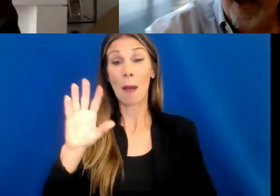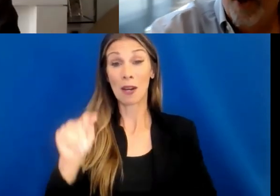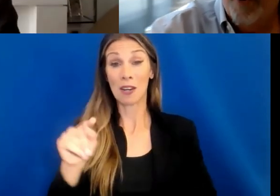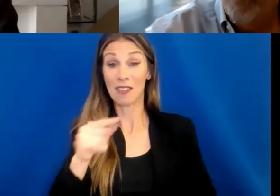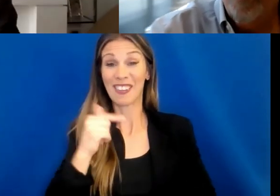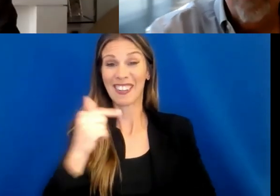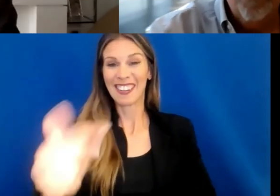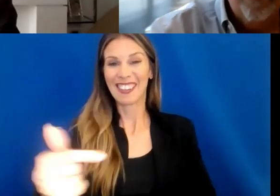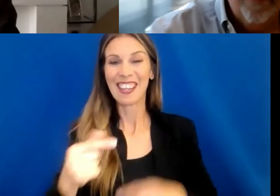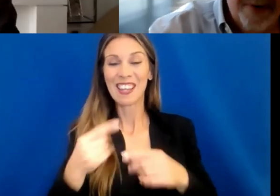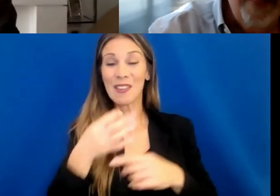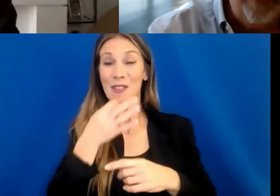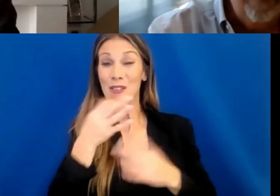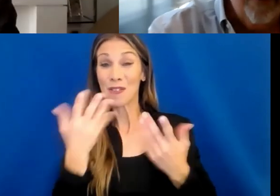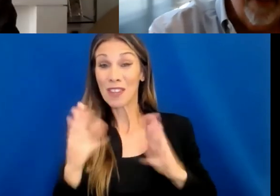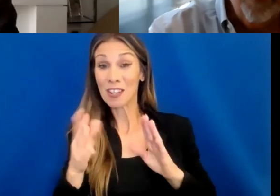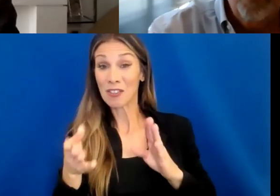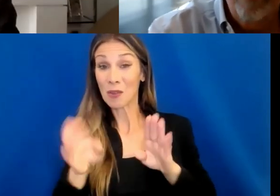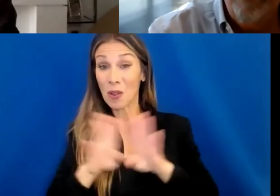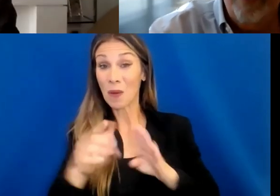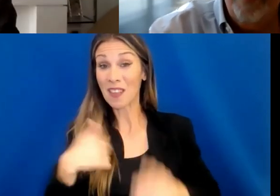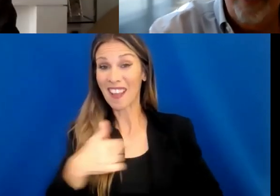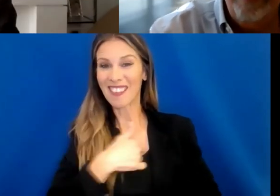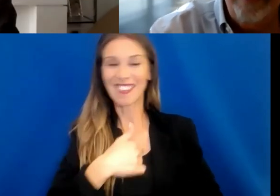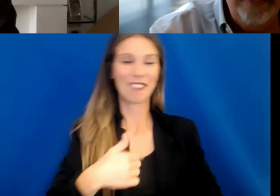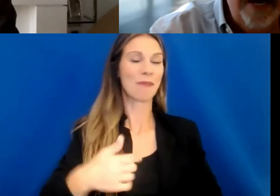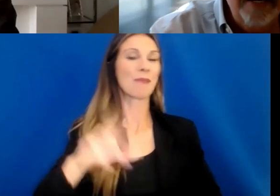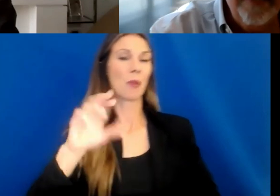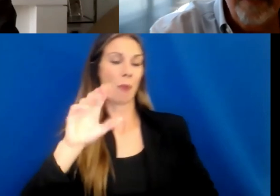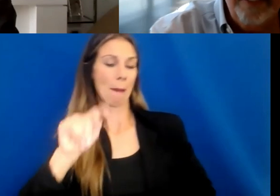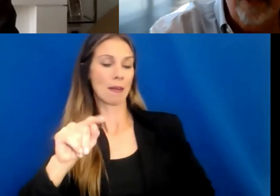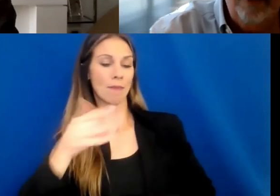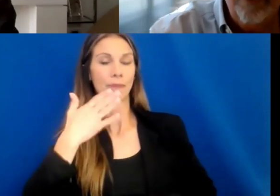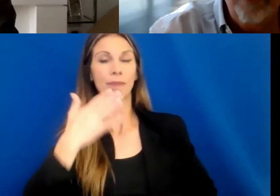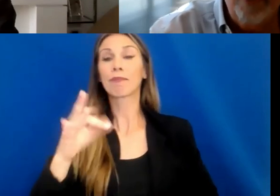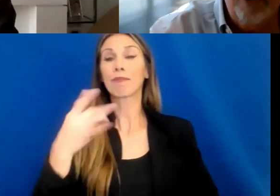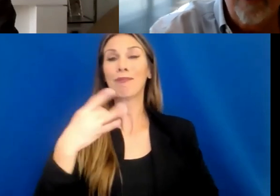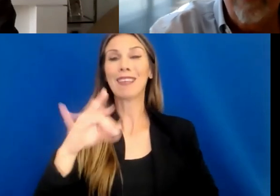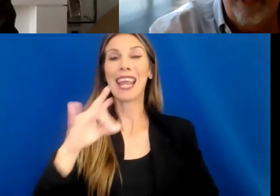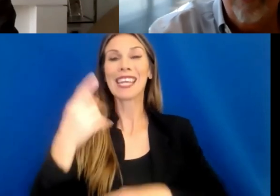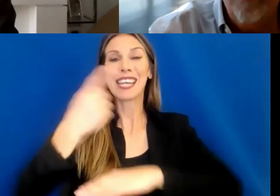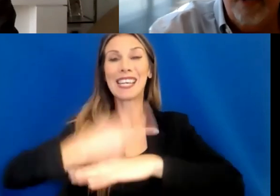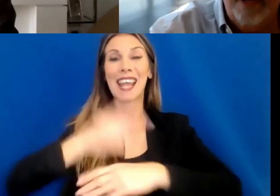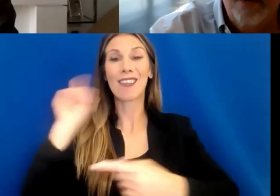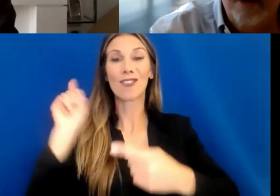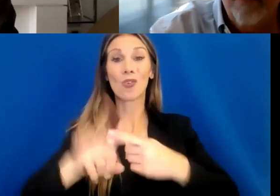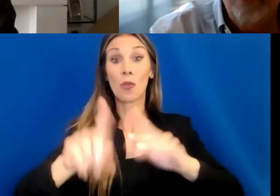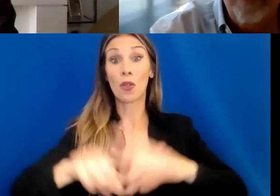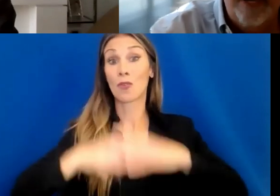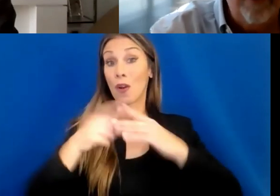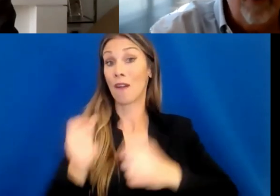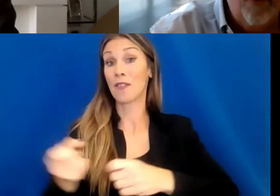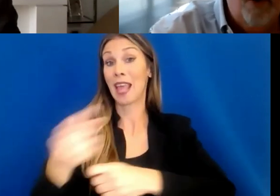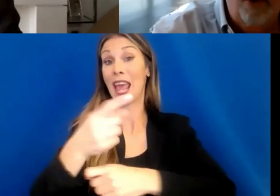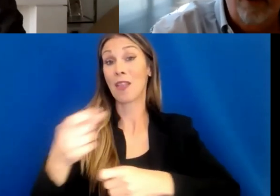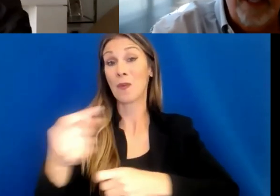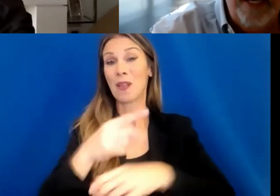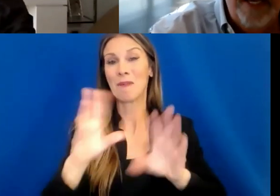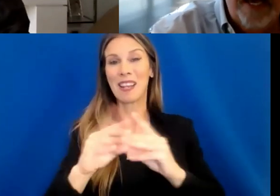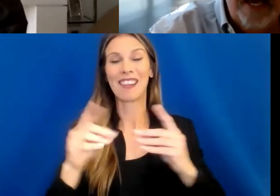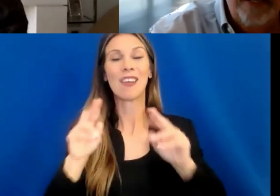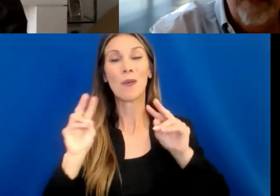out? Thank you, Felice. We've got about 18 days until the start of the annual meeting. We look forward to having you